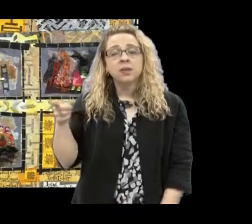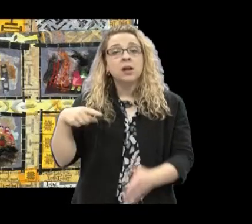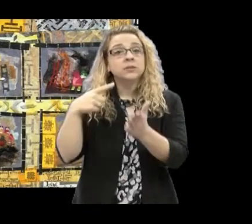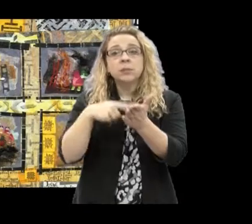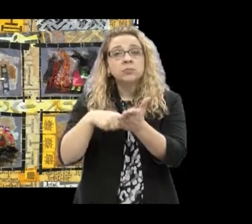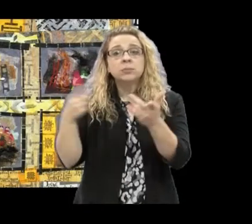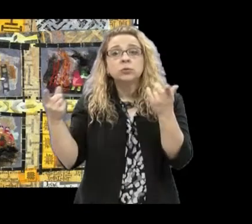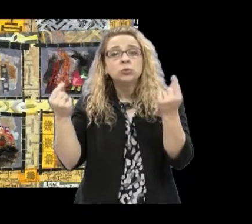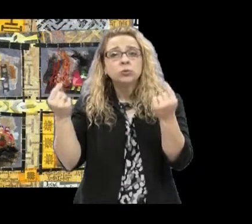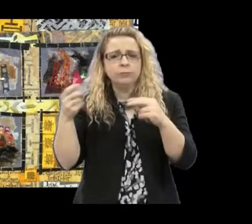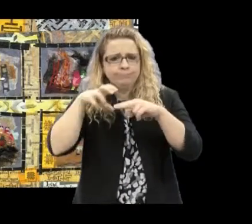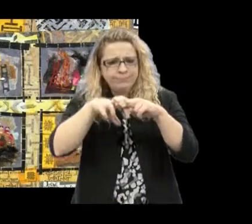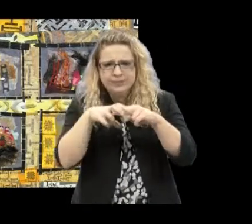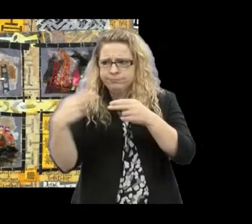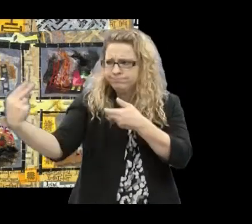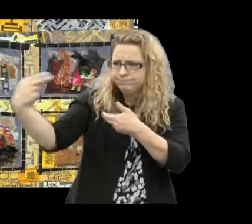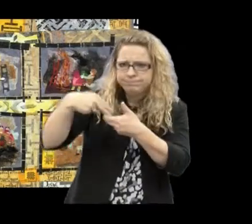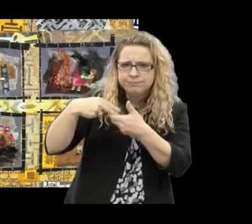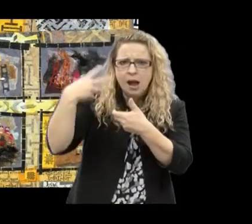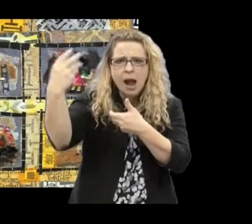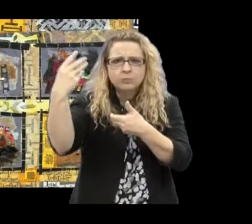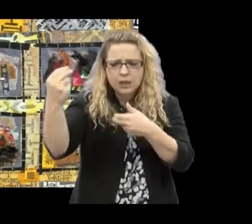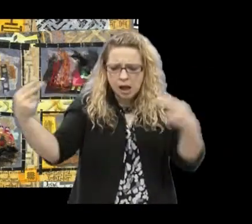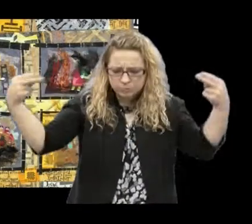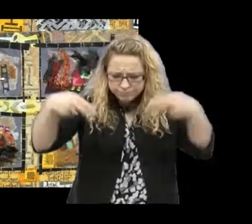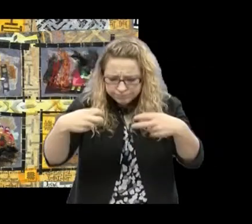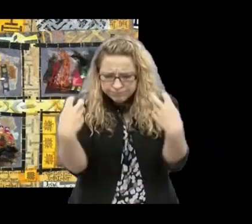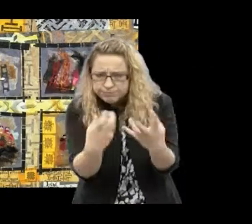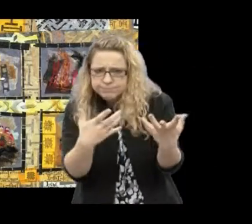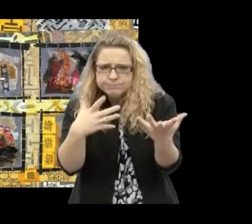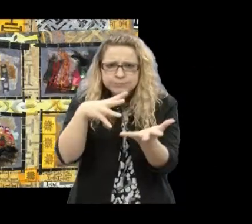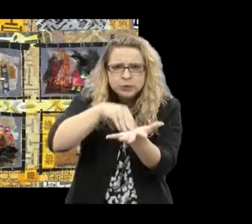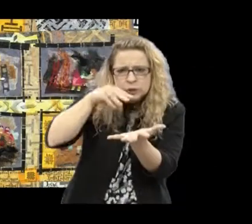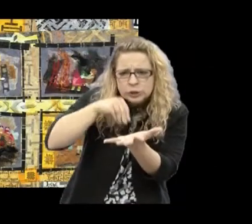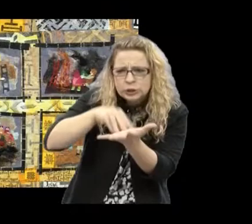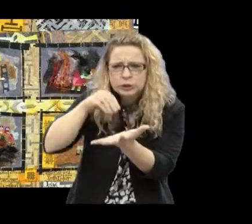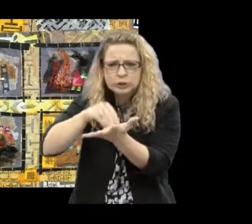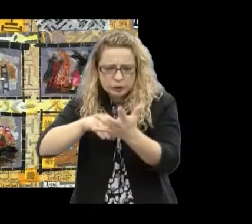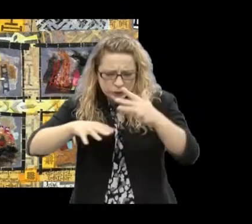Sometimes he sat outside and helped us with our lessons.